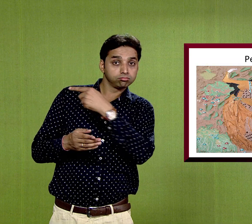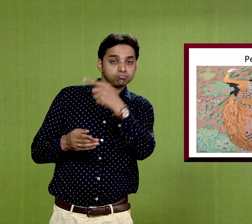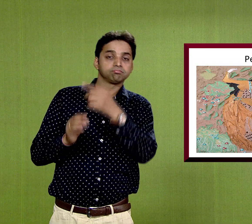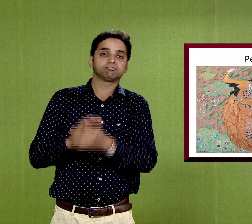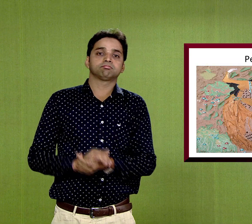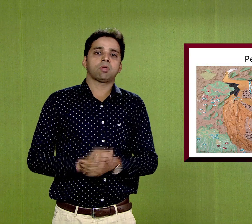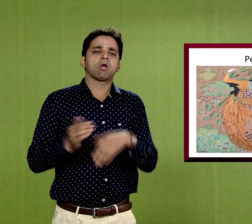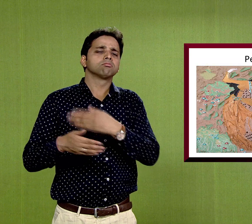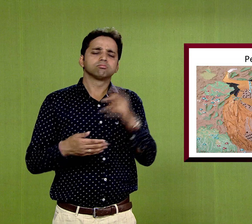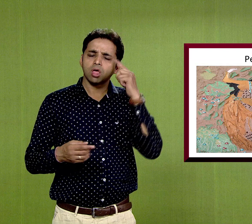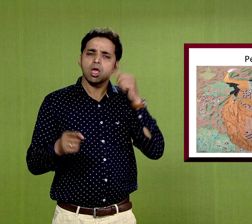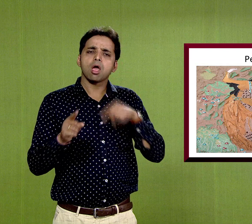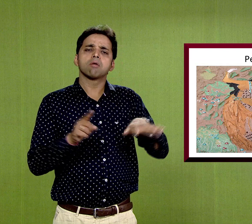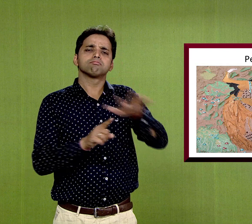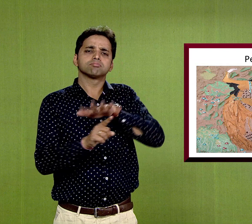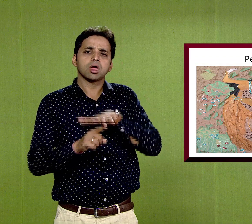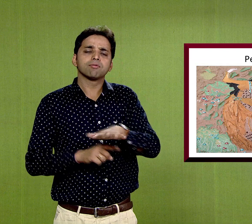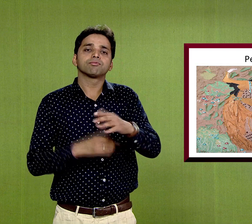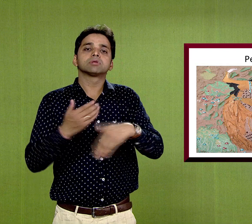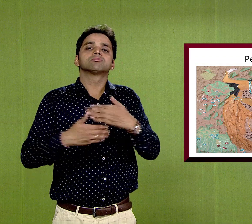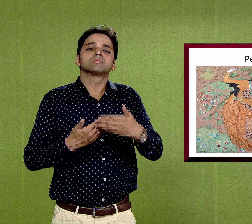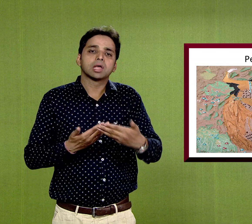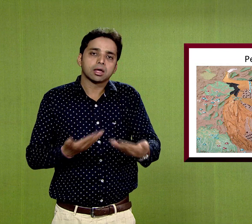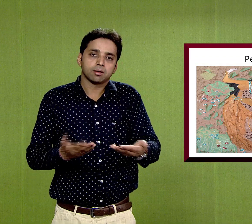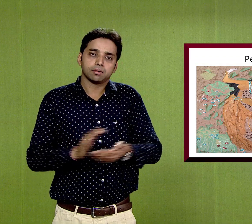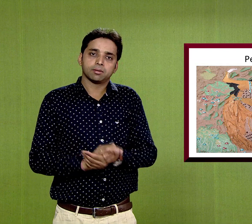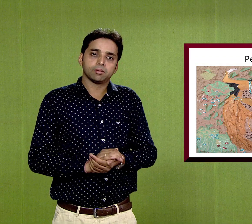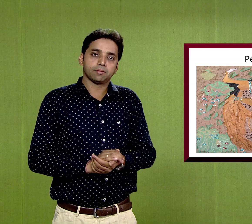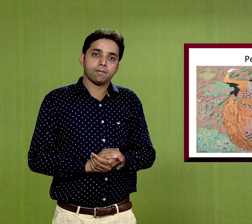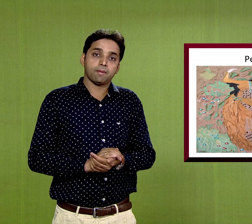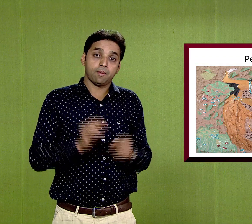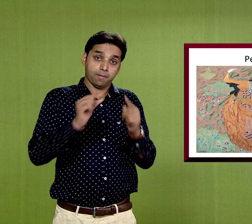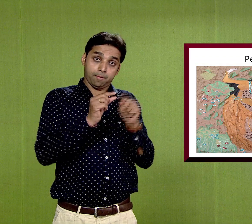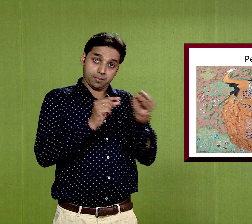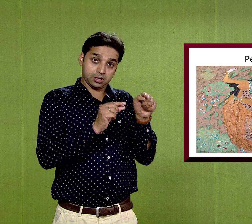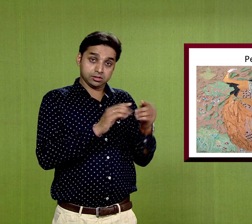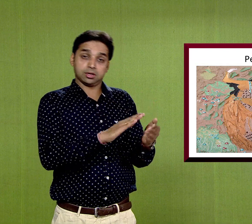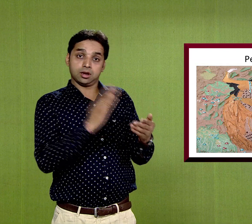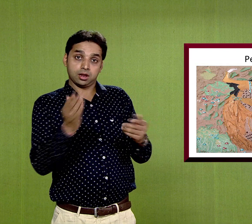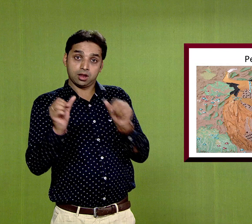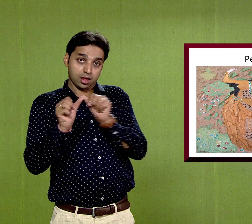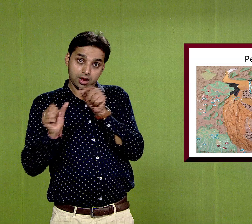We have references of the coming of Persian and Arabic